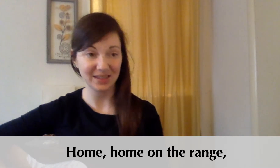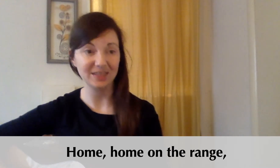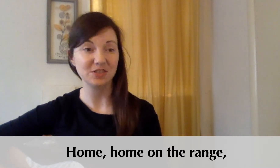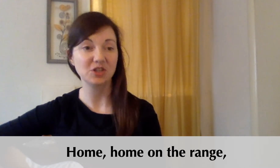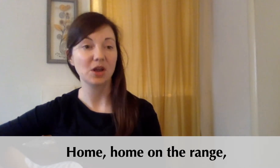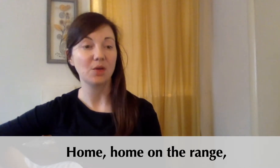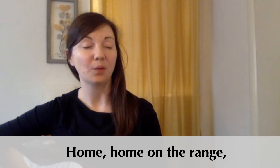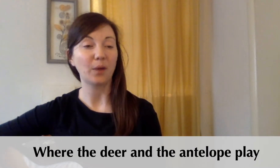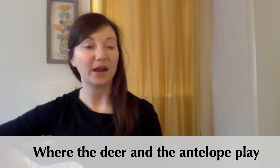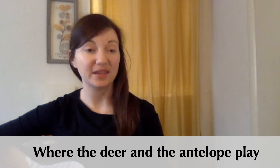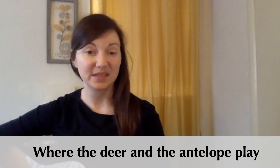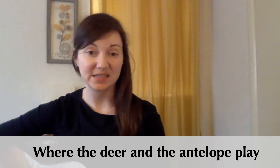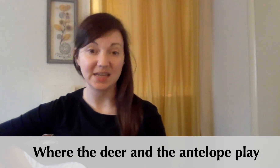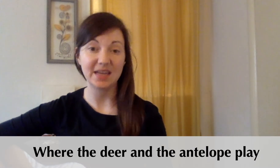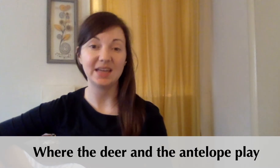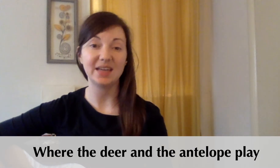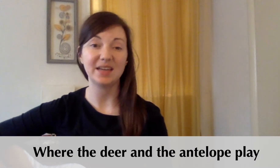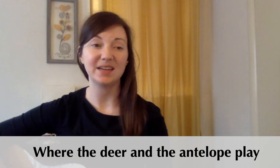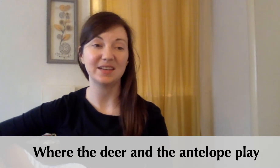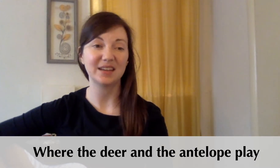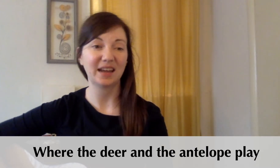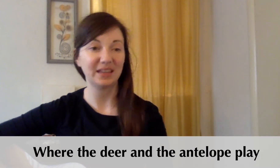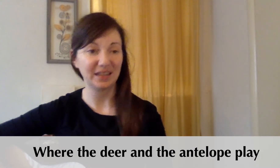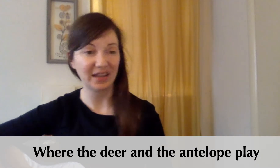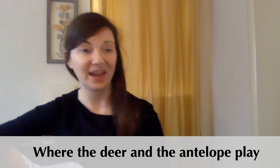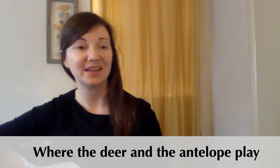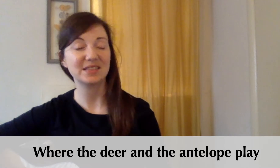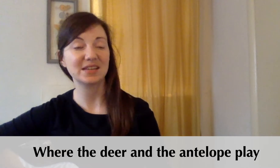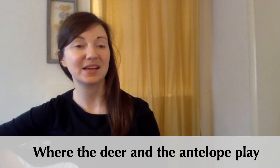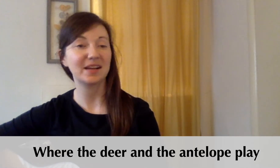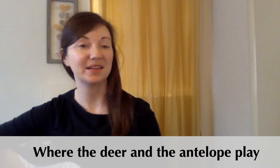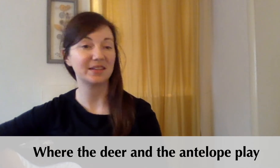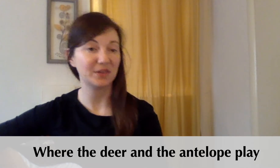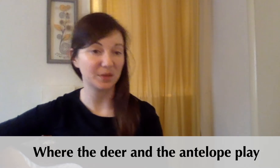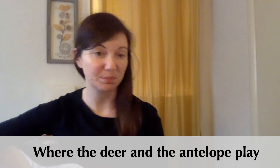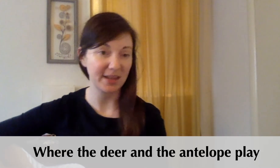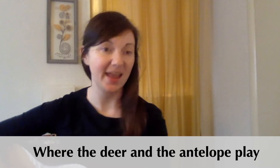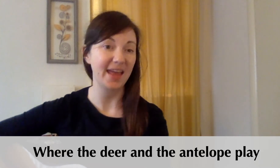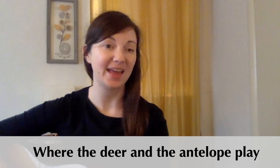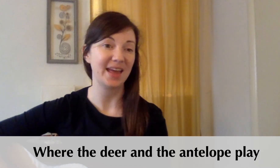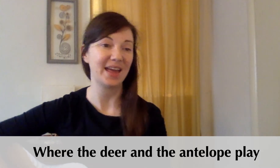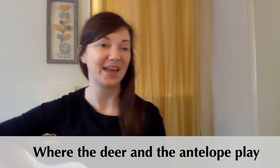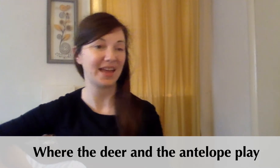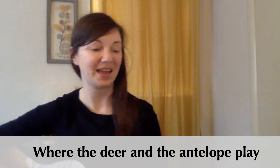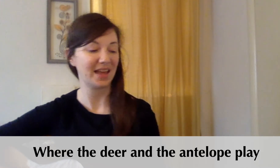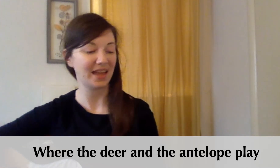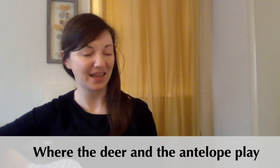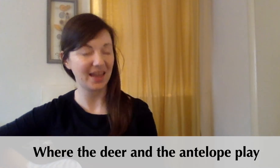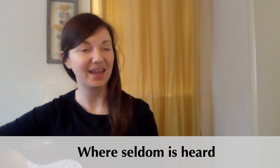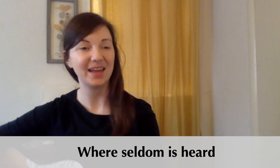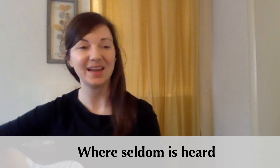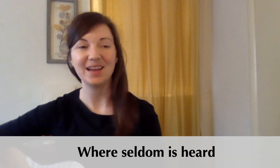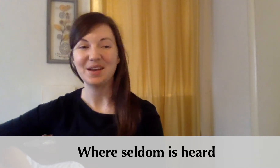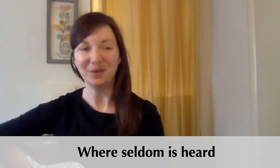range, where the deer and the antelope play,